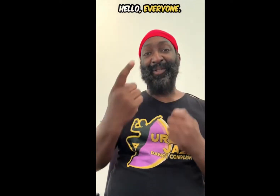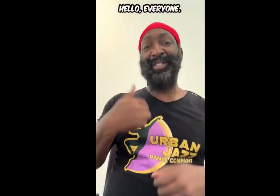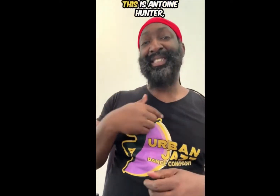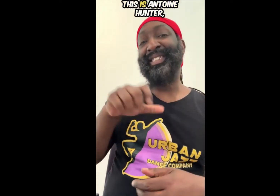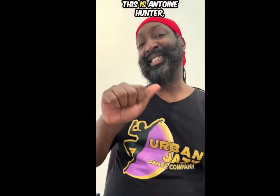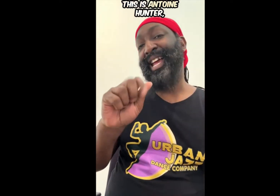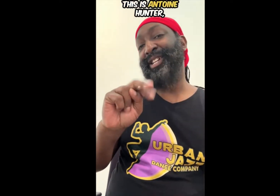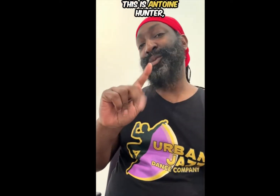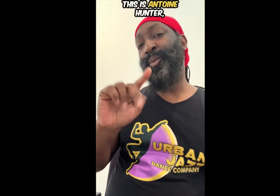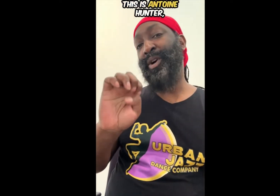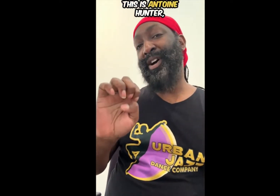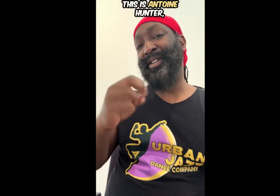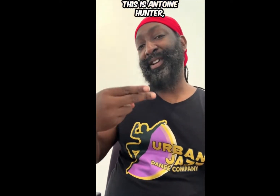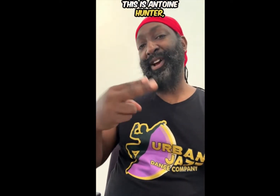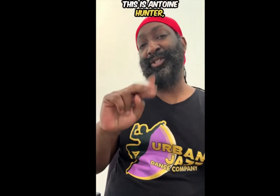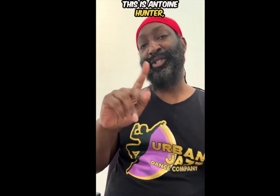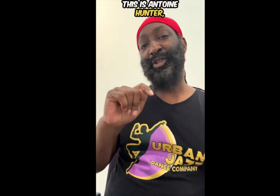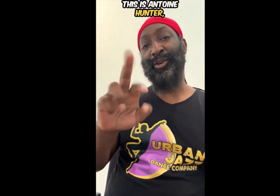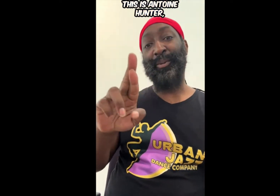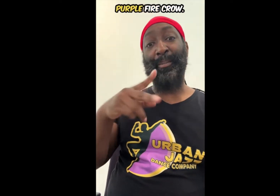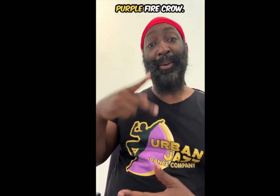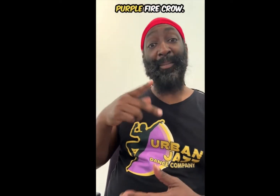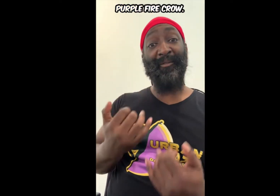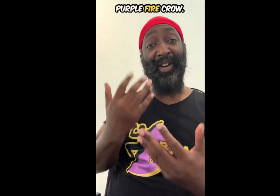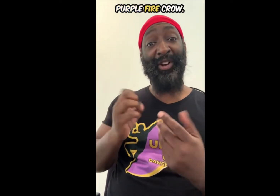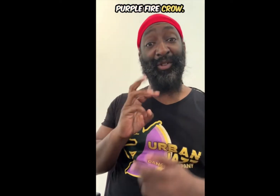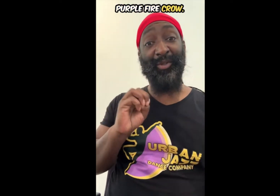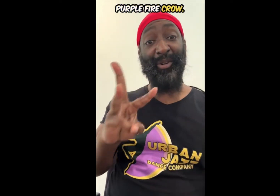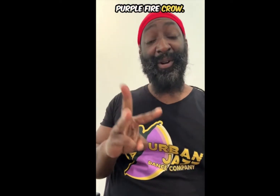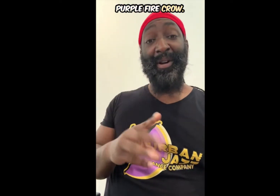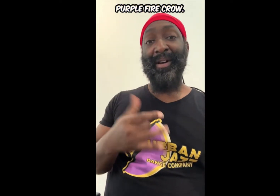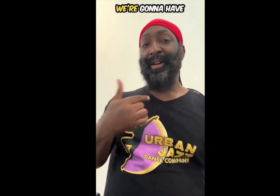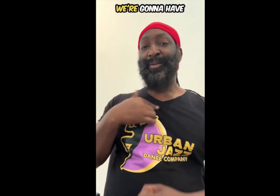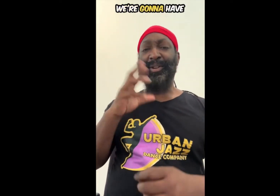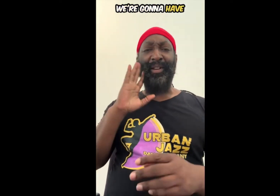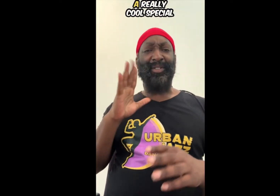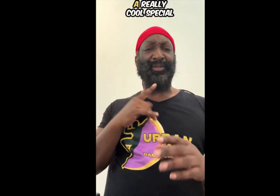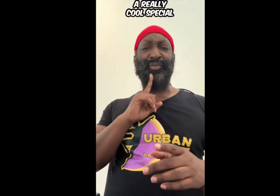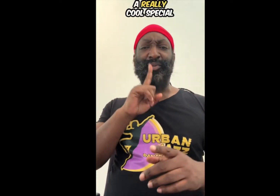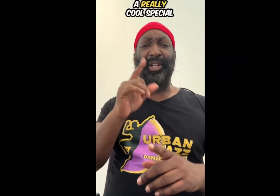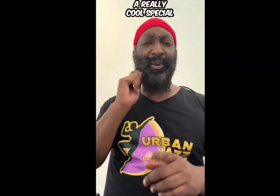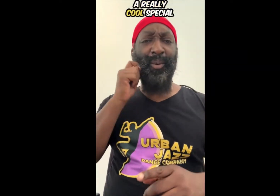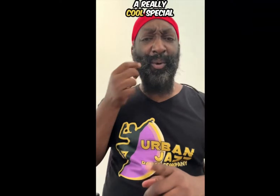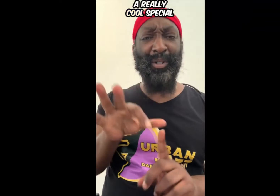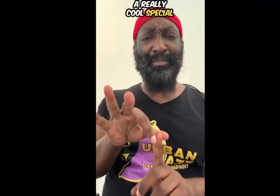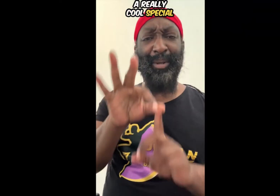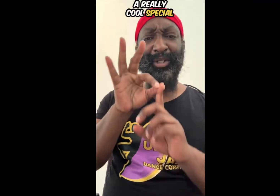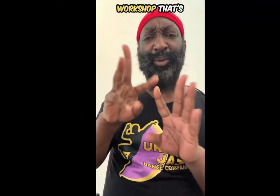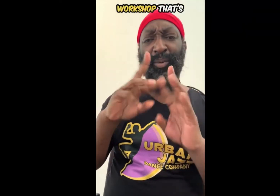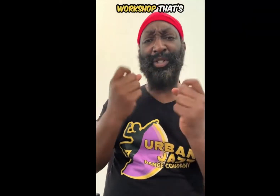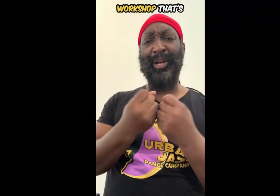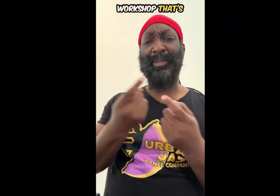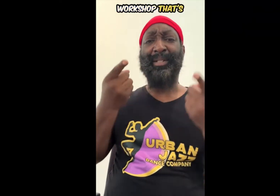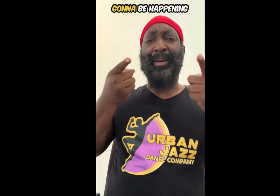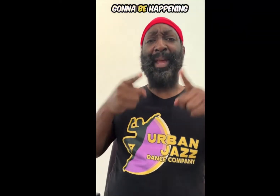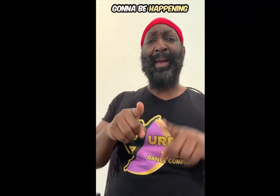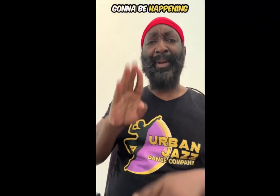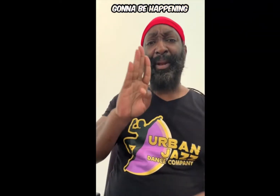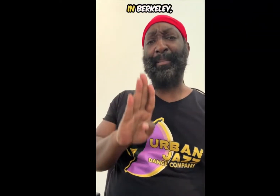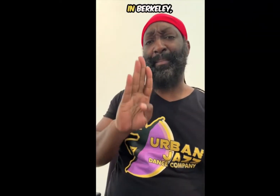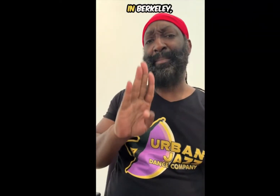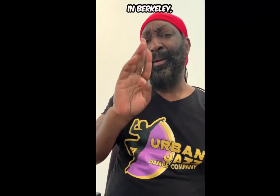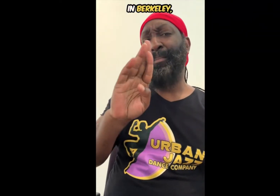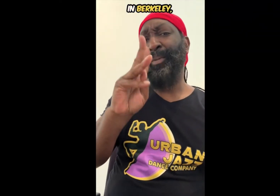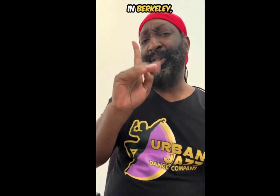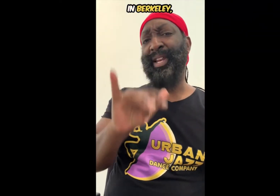Hello, everyone. This is Antoine Hunter, Purple Fire Glow. We're going to have a really cool special workshop that's going to be